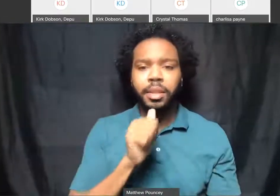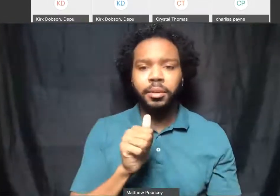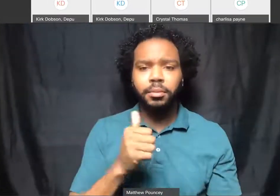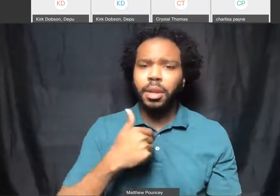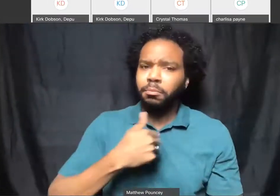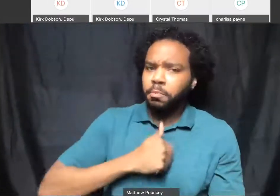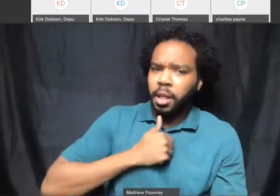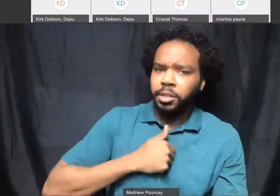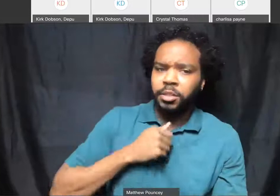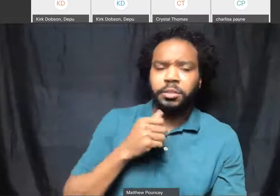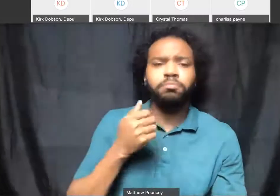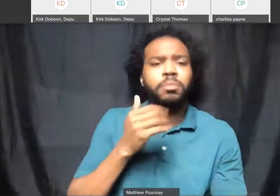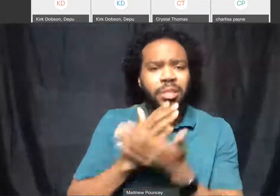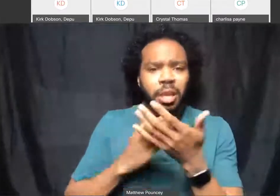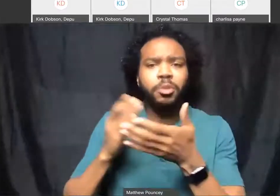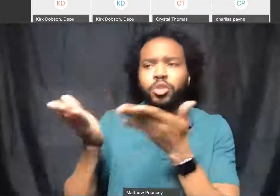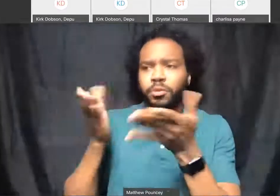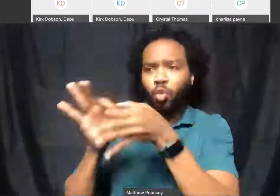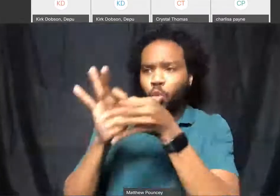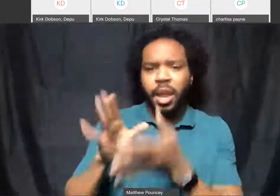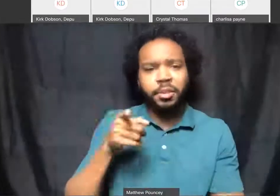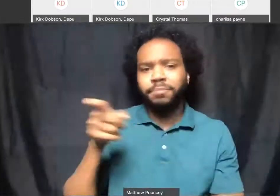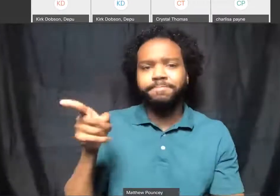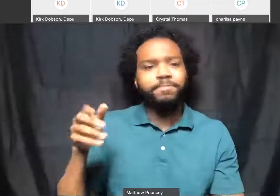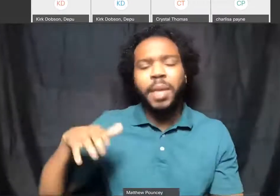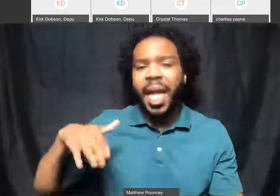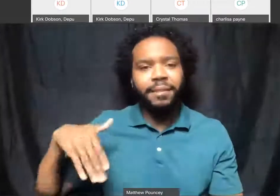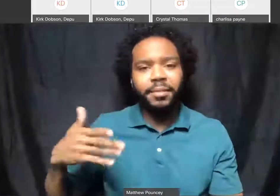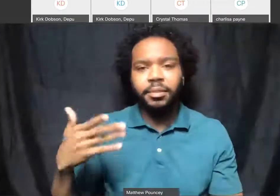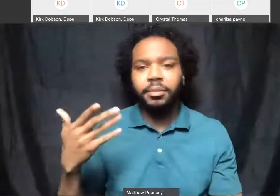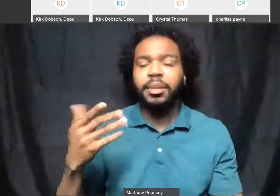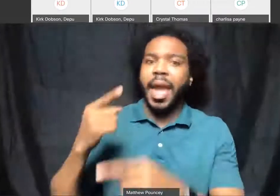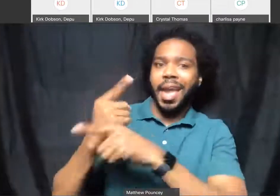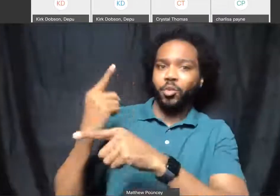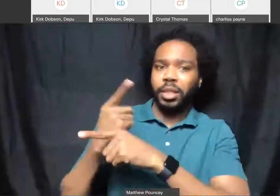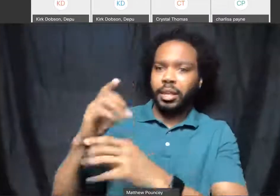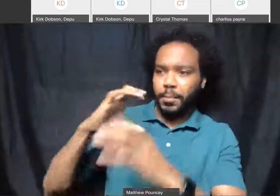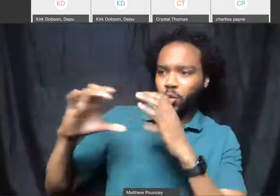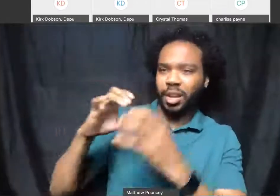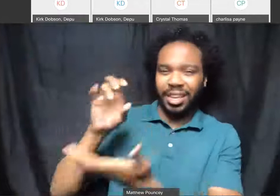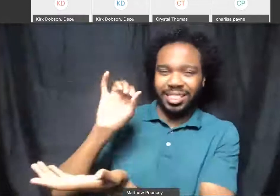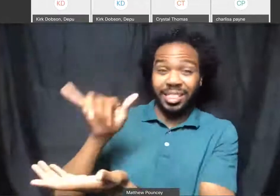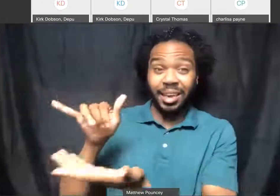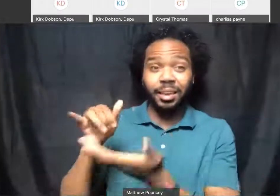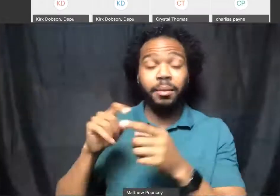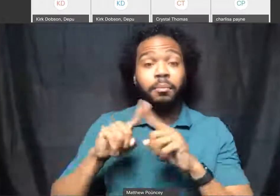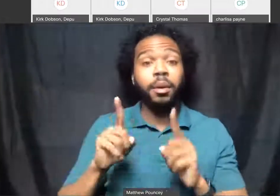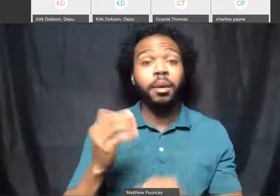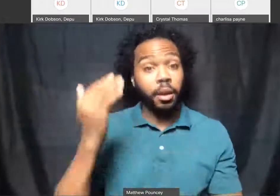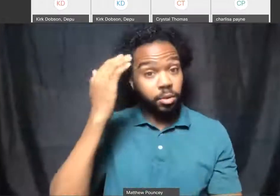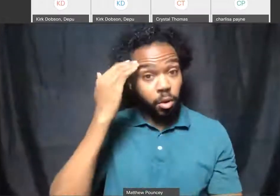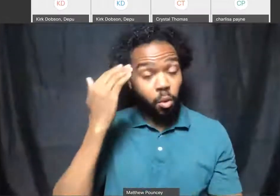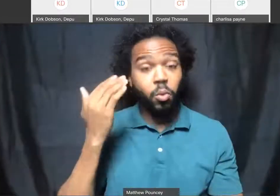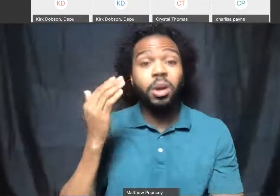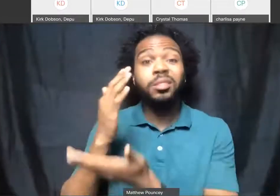some service coordinators have not been able to accurately communicate that, but what I know is that some work off